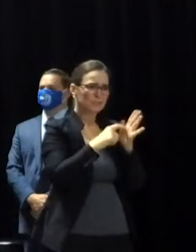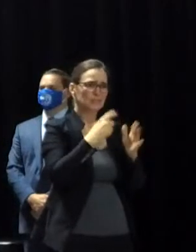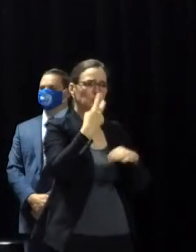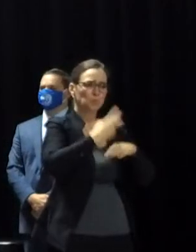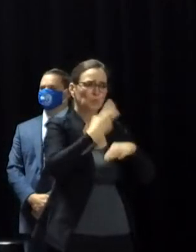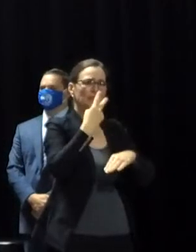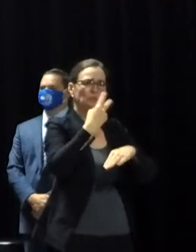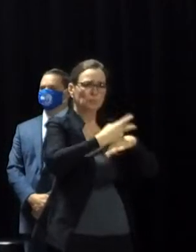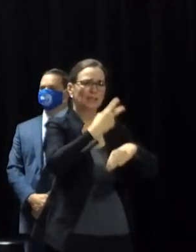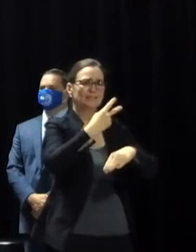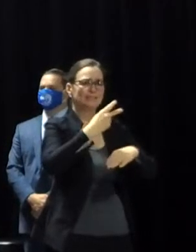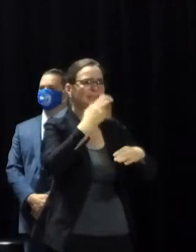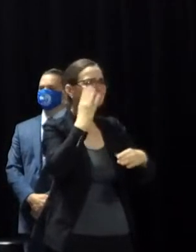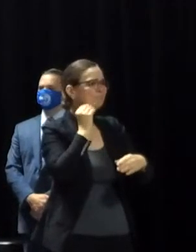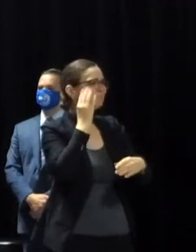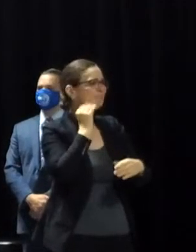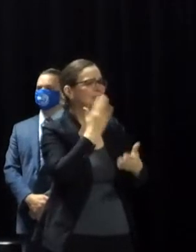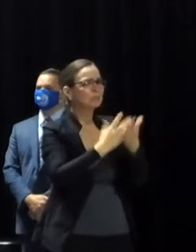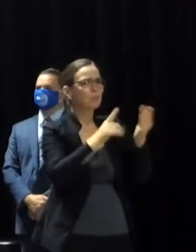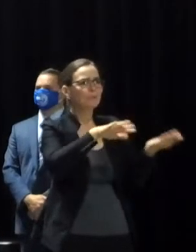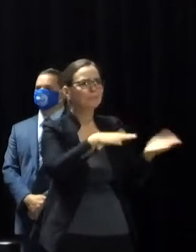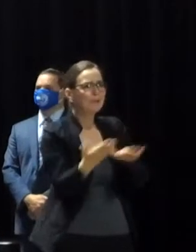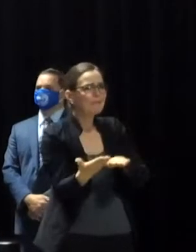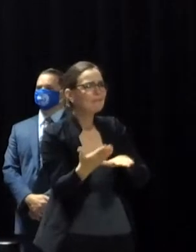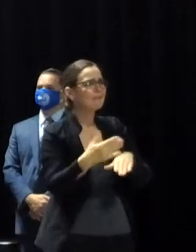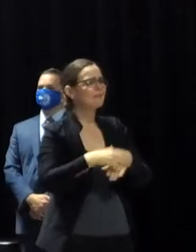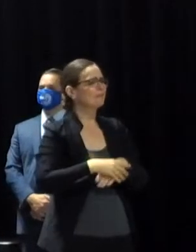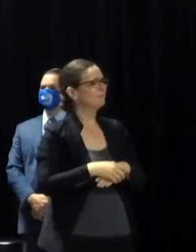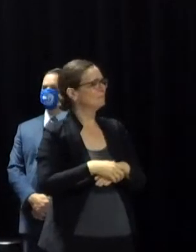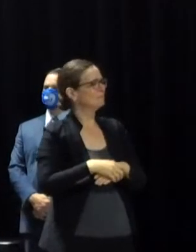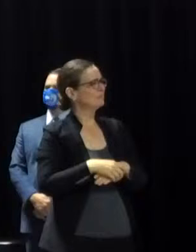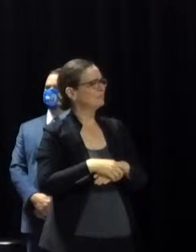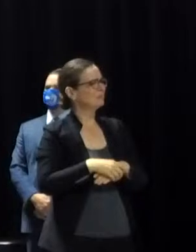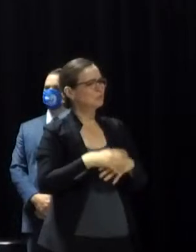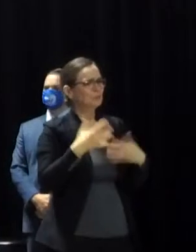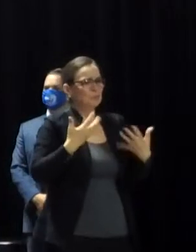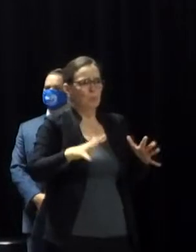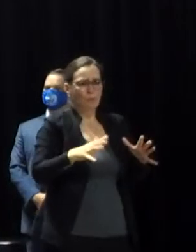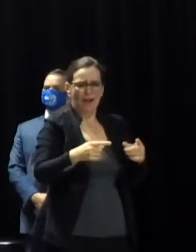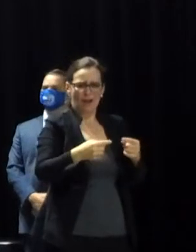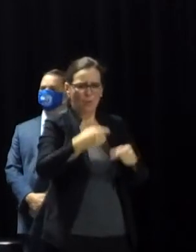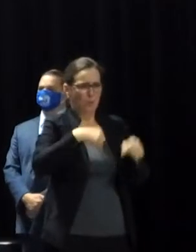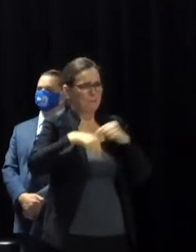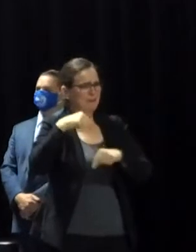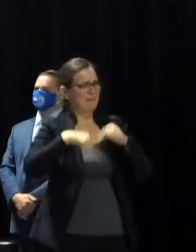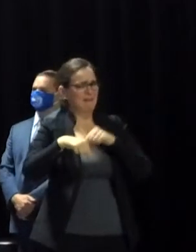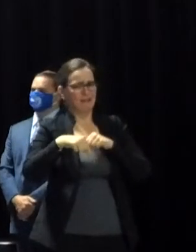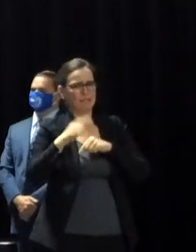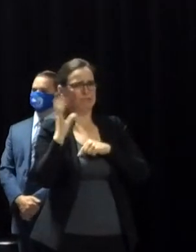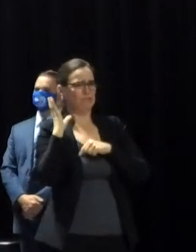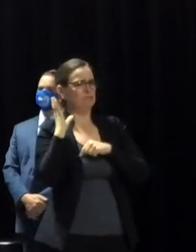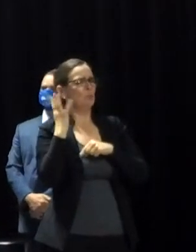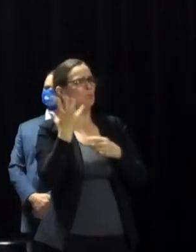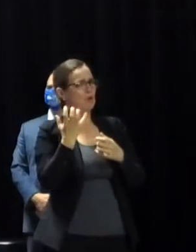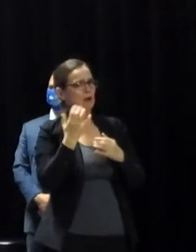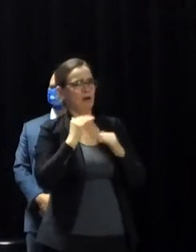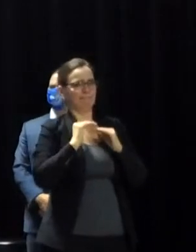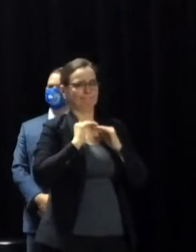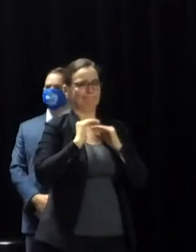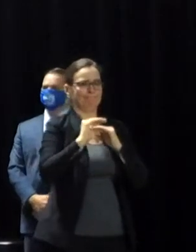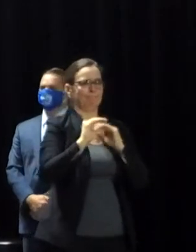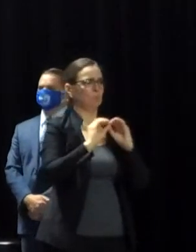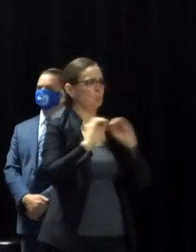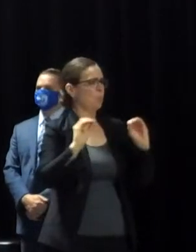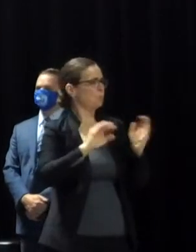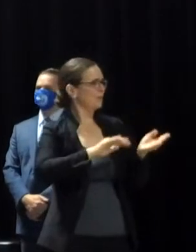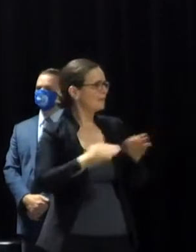trying to go forward. And we are asking the community to be a partner with us and make sure do the right